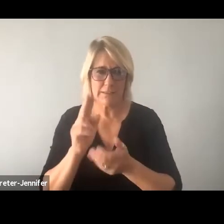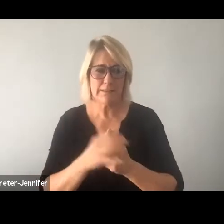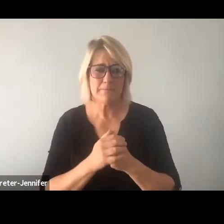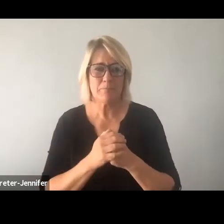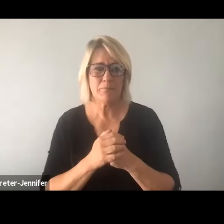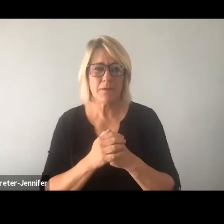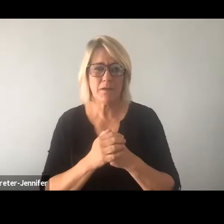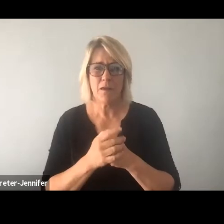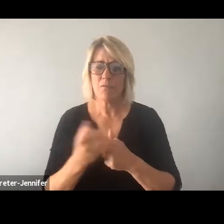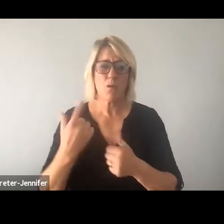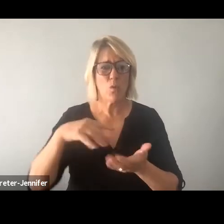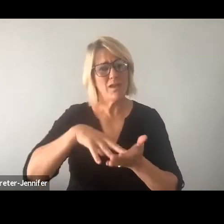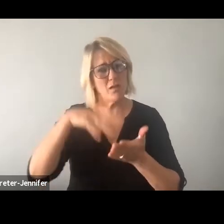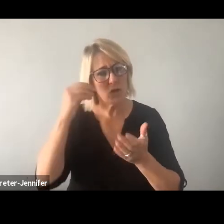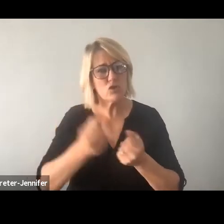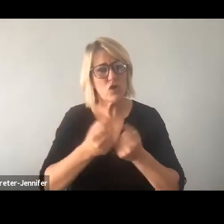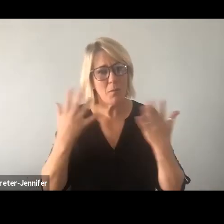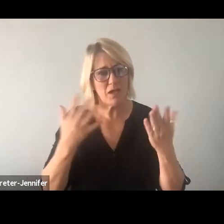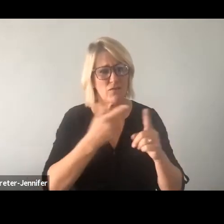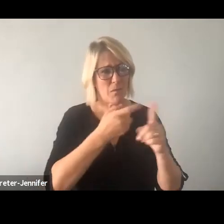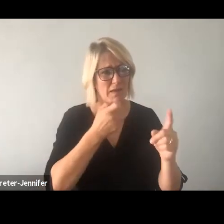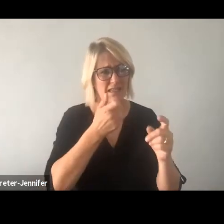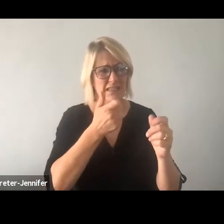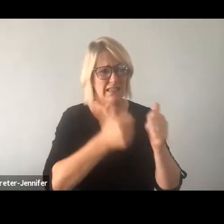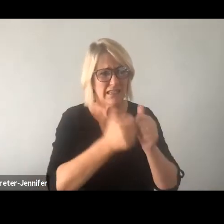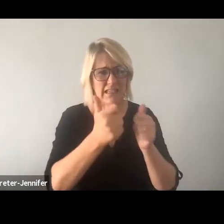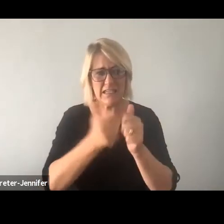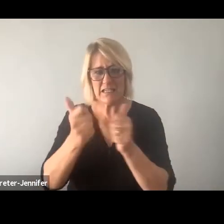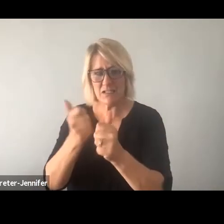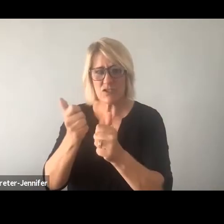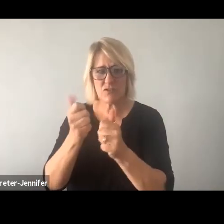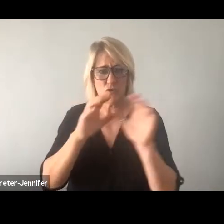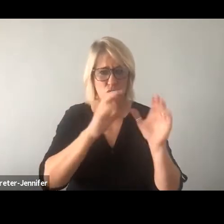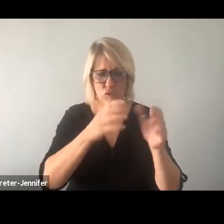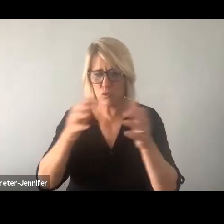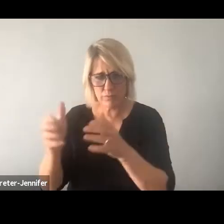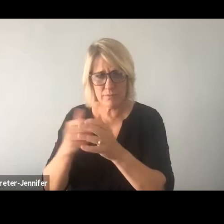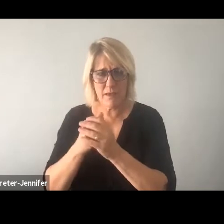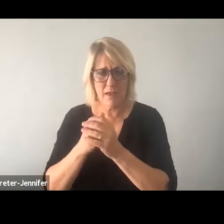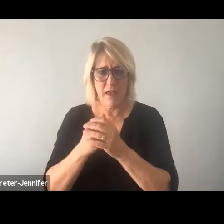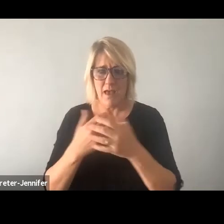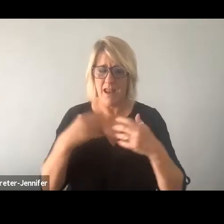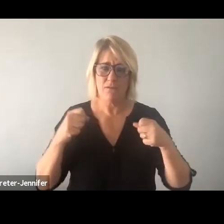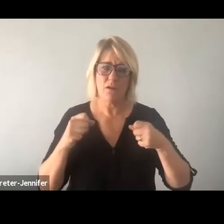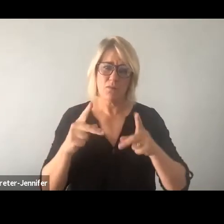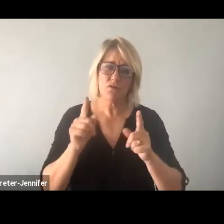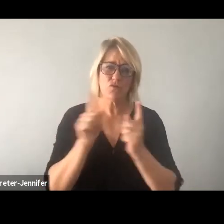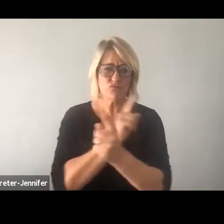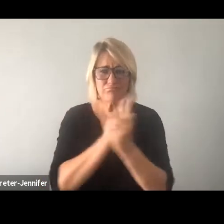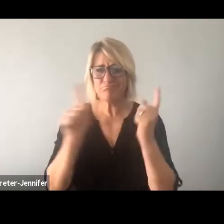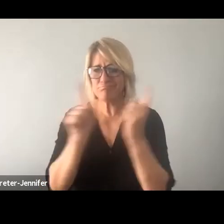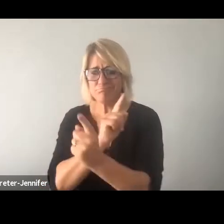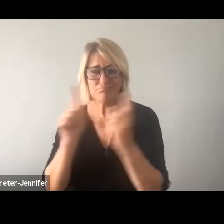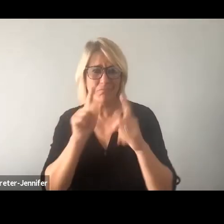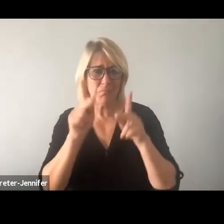that we get to learn so much from each of these players. And it's given me the opportunity to meet a lot of different people over the years. And